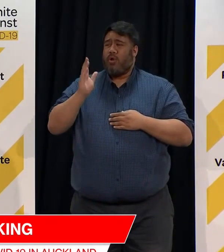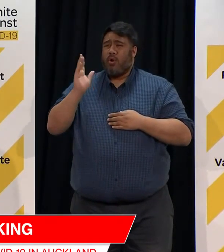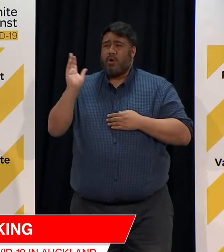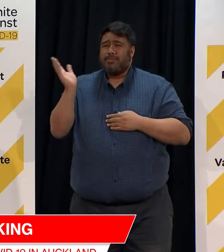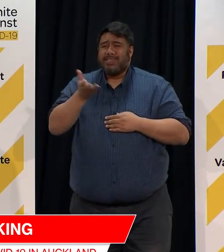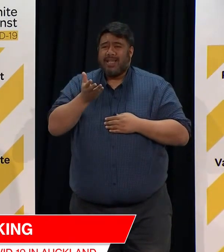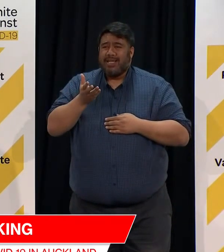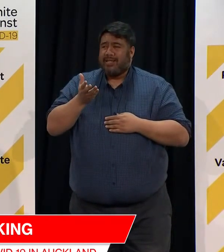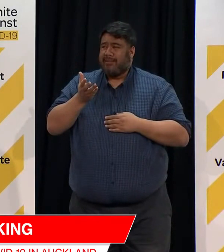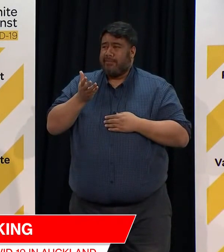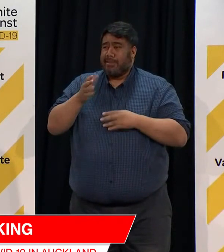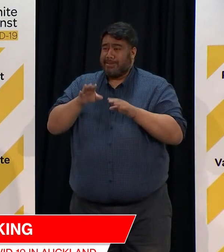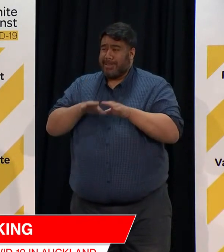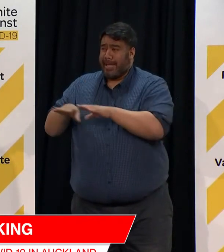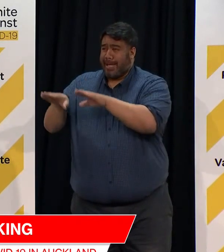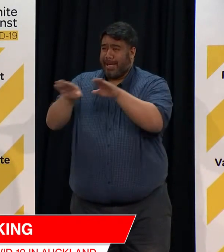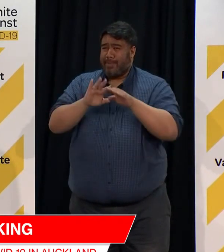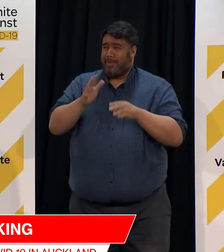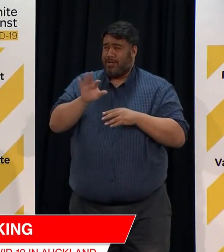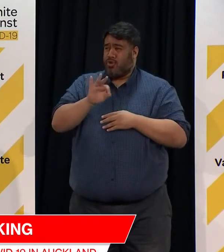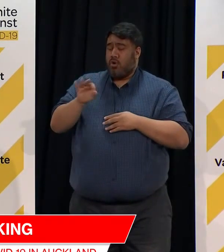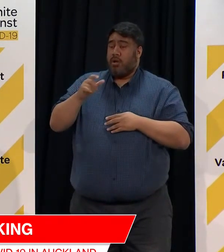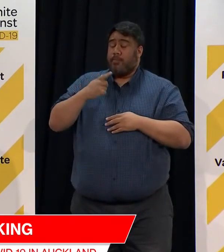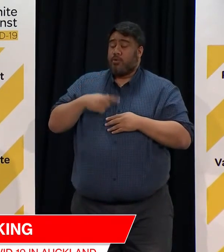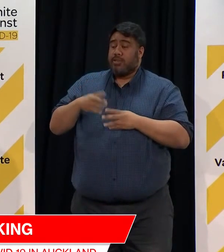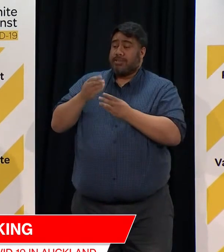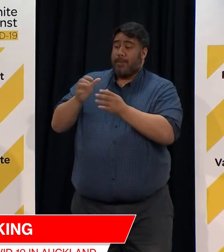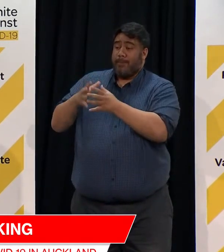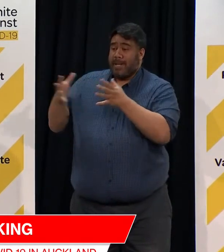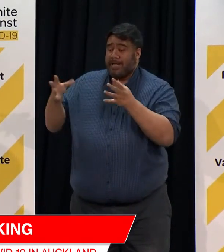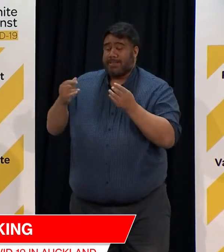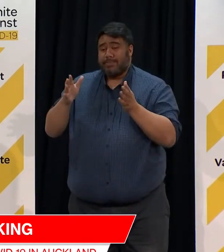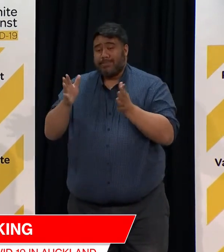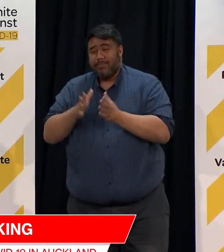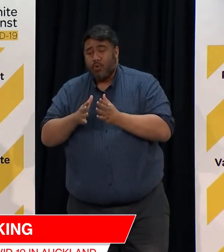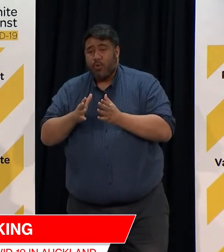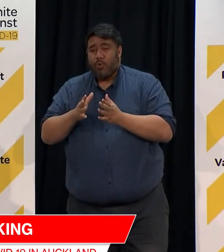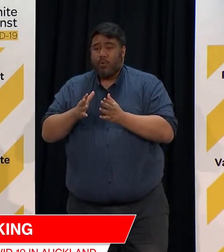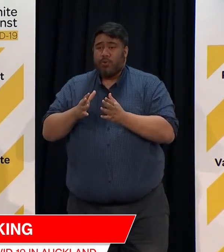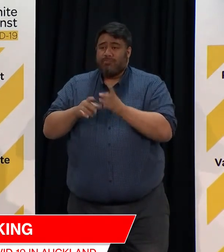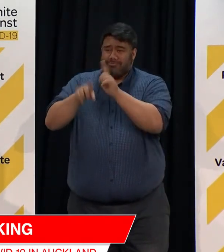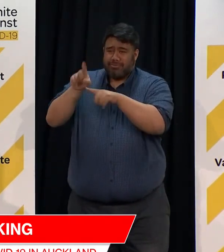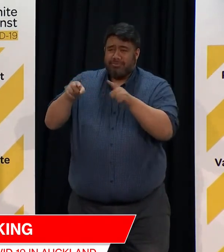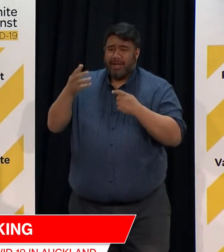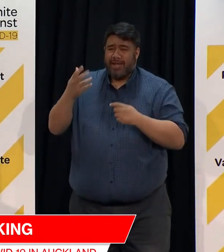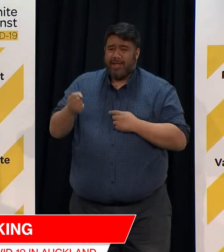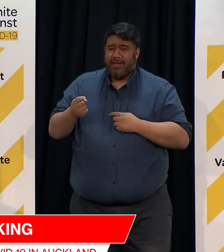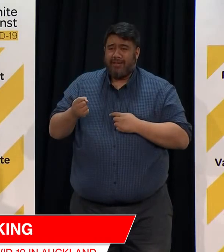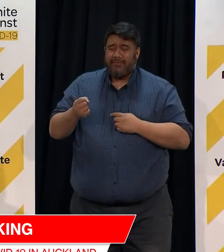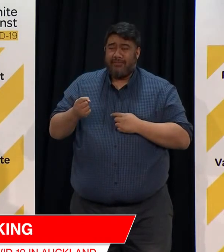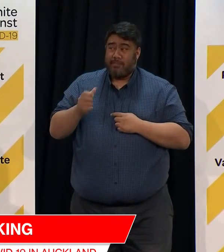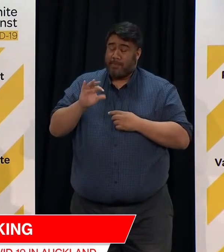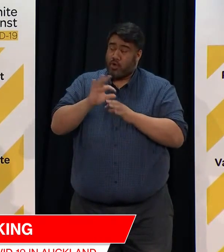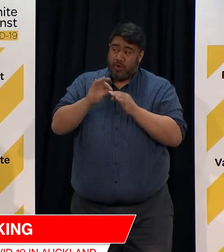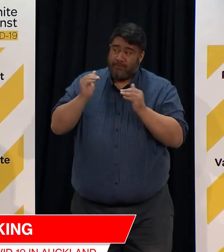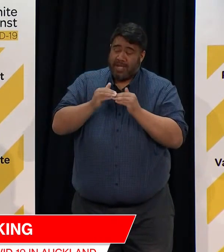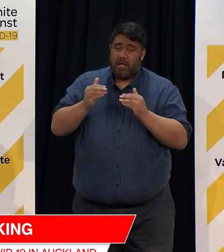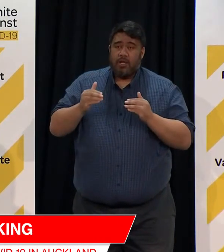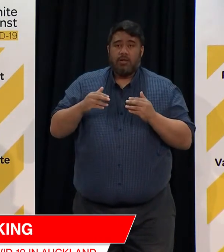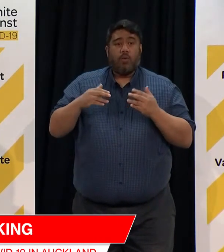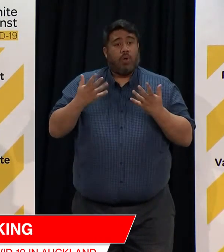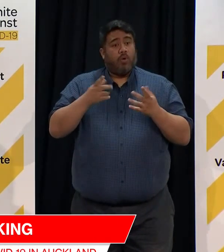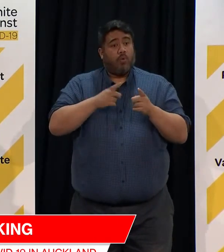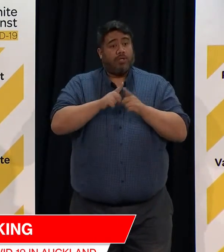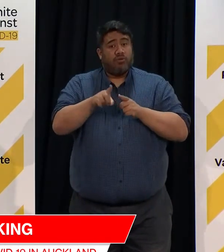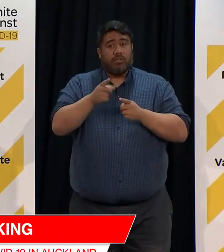cafe when not all hospitality outlets are created equal? But we did work through those things. Obviously, we have to convey the rules